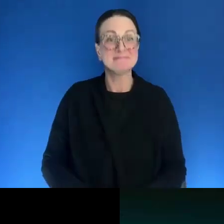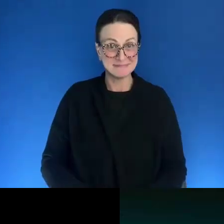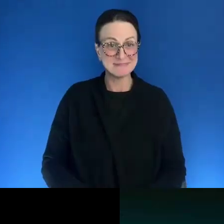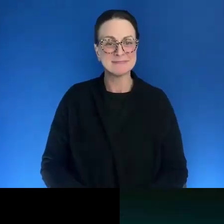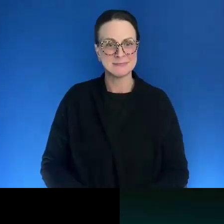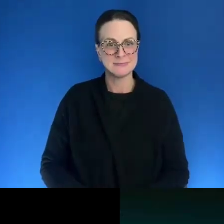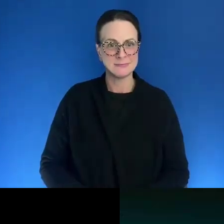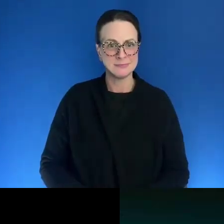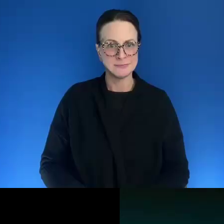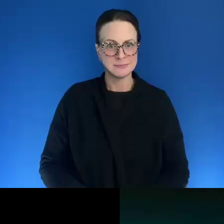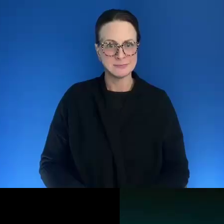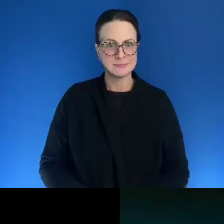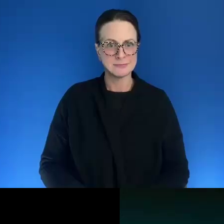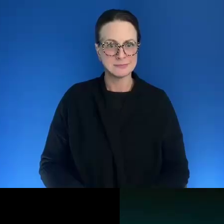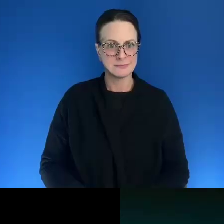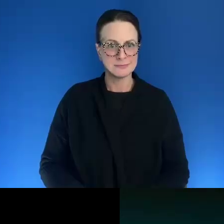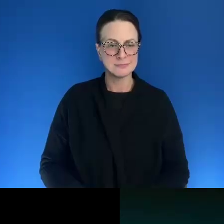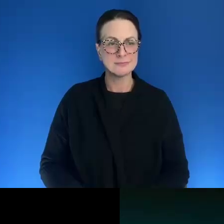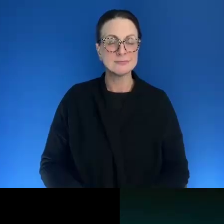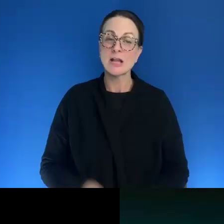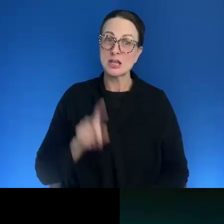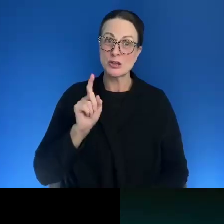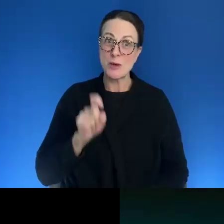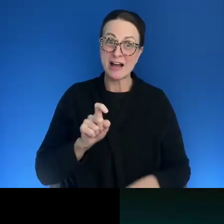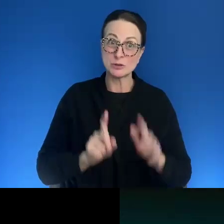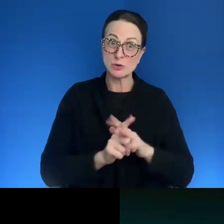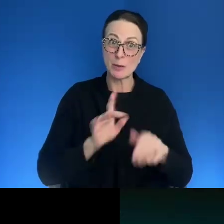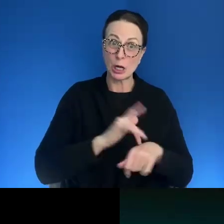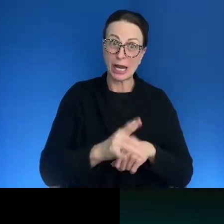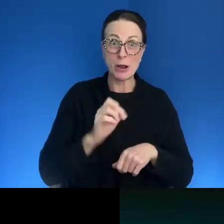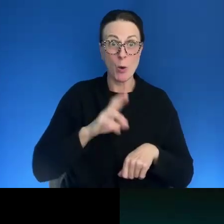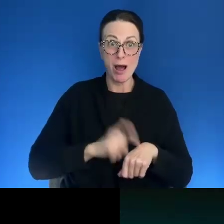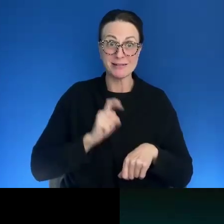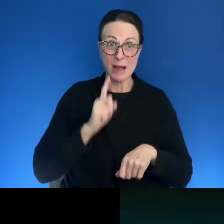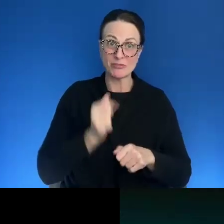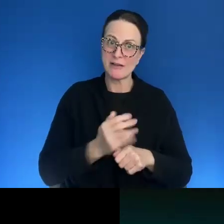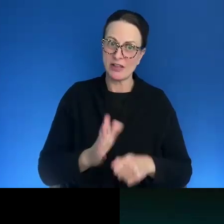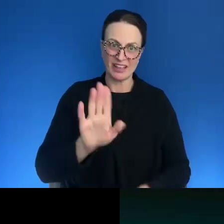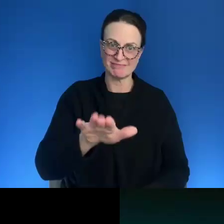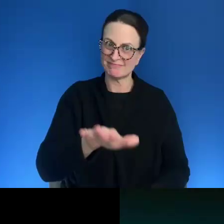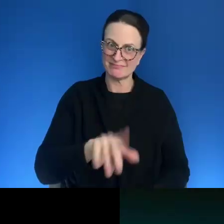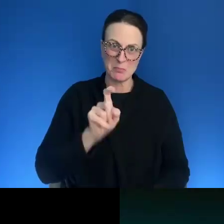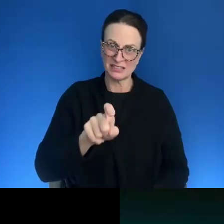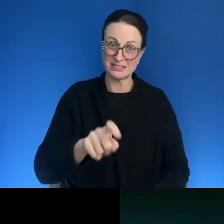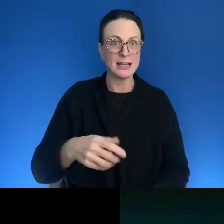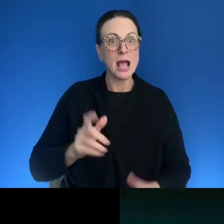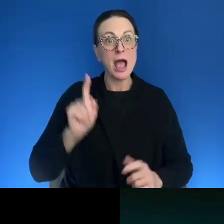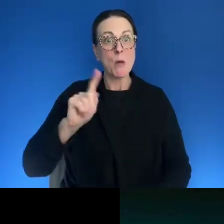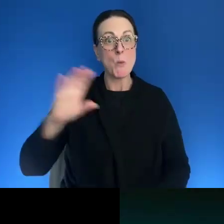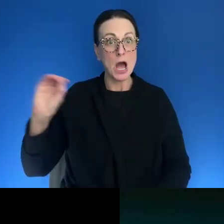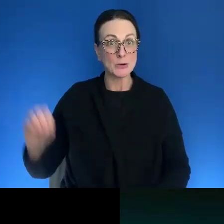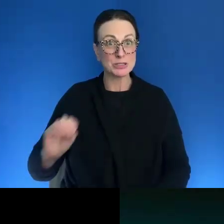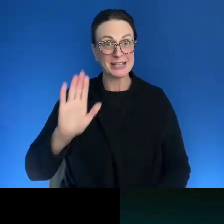schedule. You have to be early or on time for everything and give